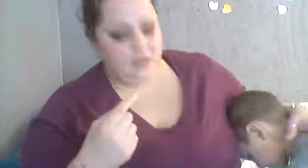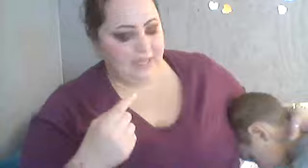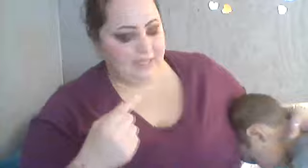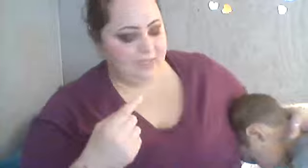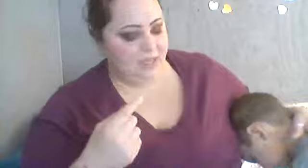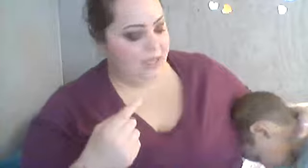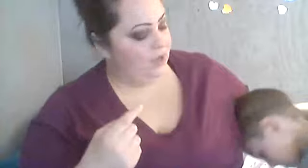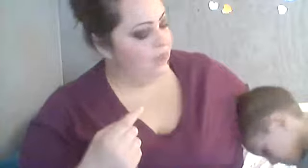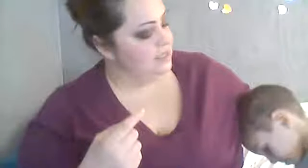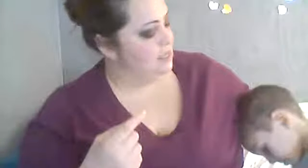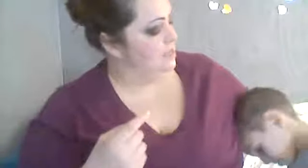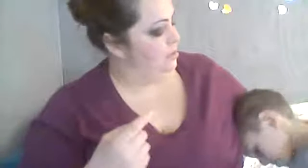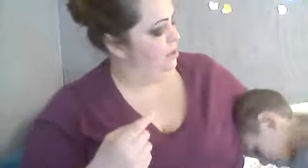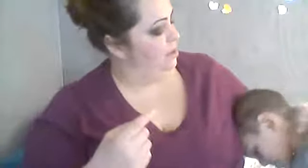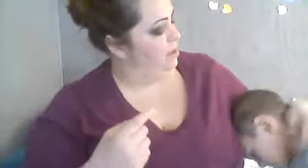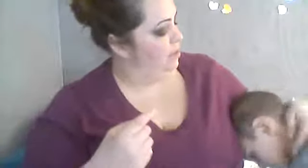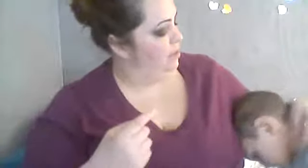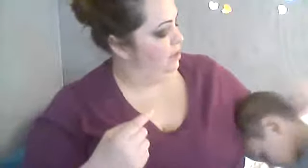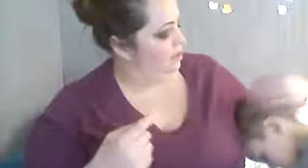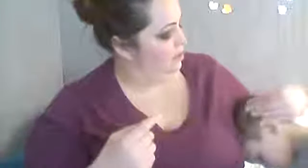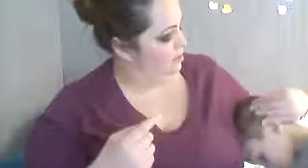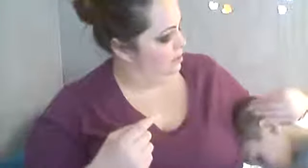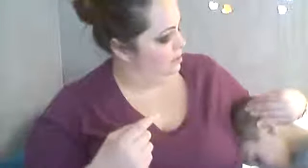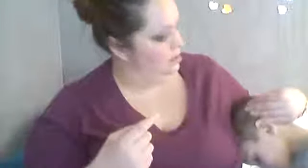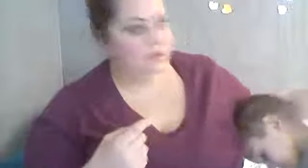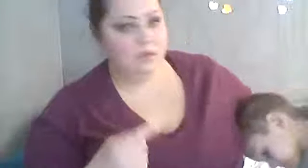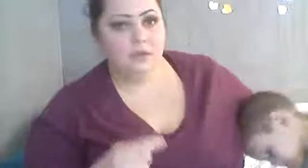Silas, honey, you gotta stop stepping on me, baby.